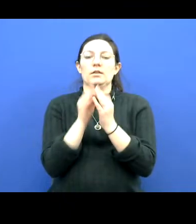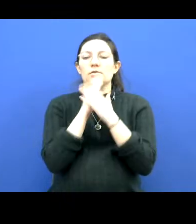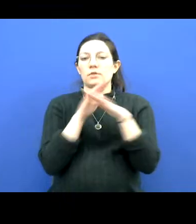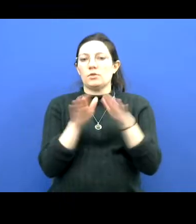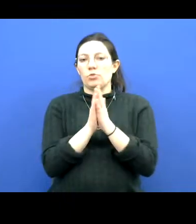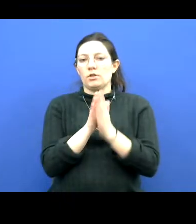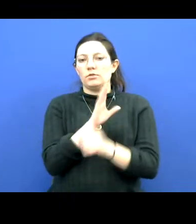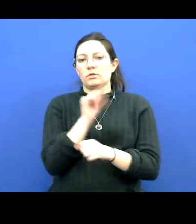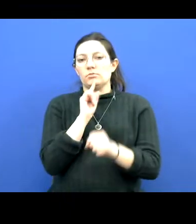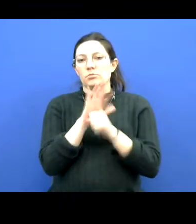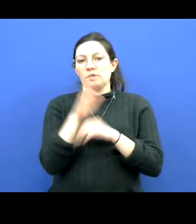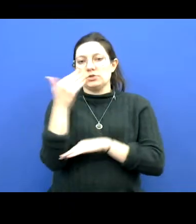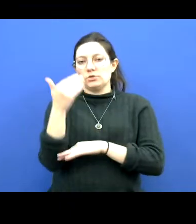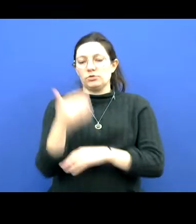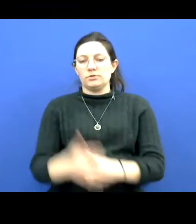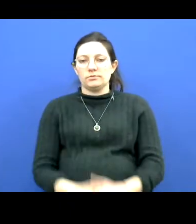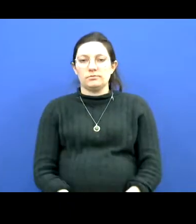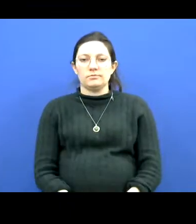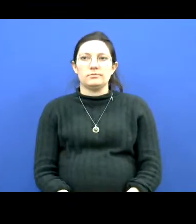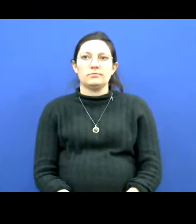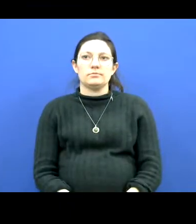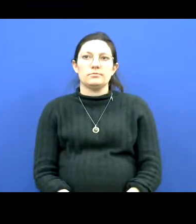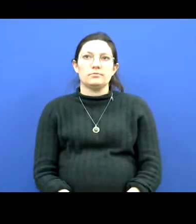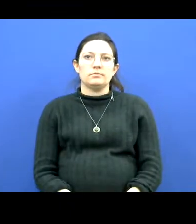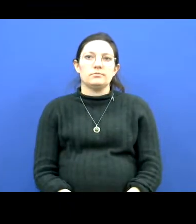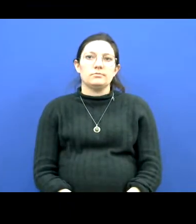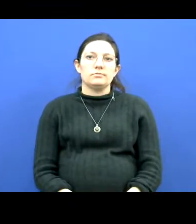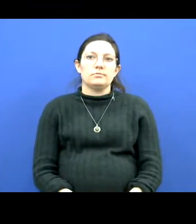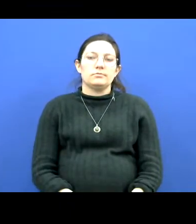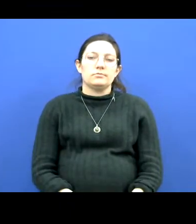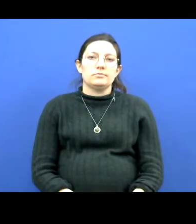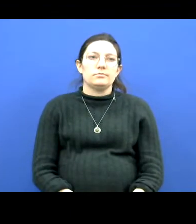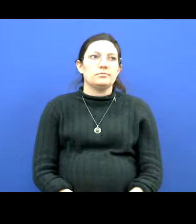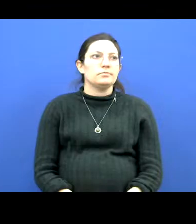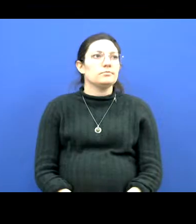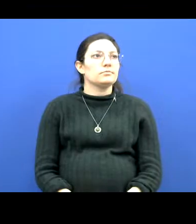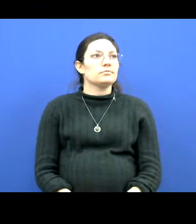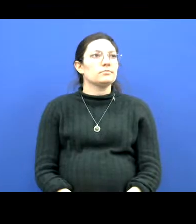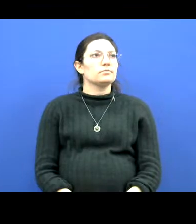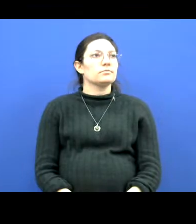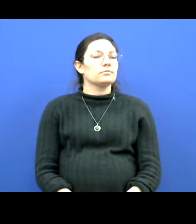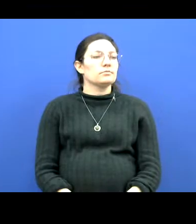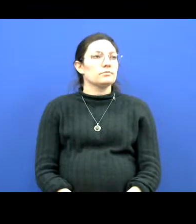silent prayer followed by a pledge of allegiance to the flag.